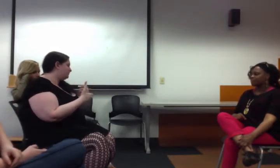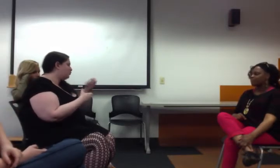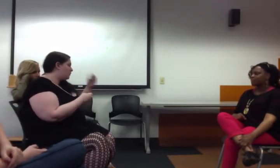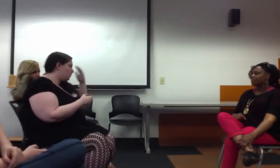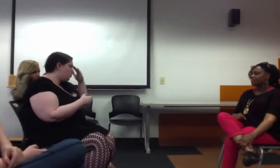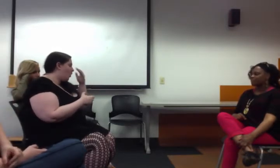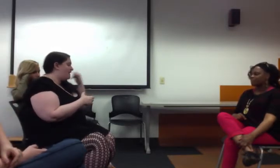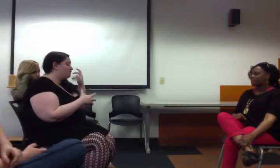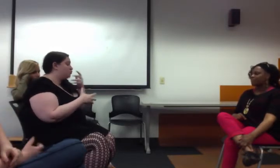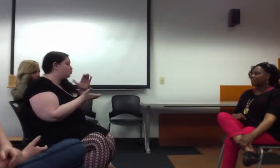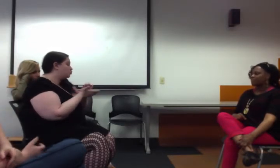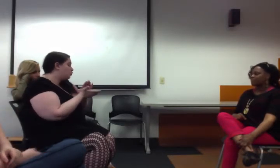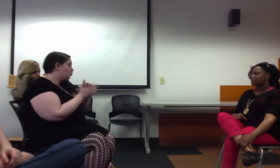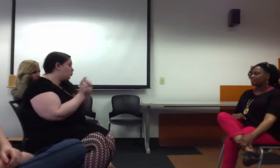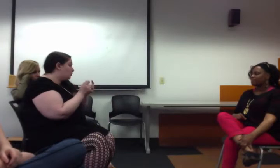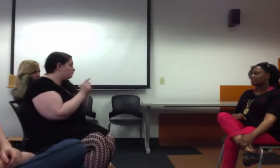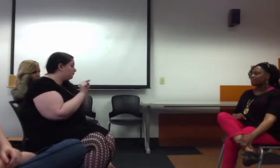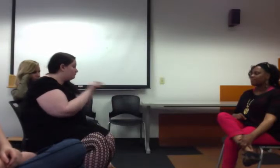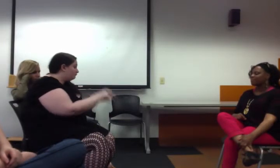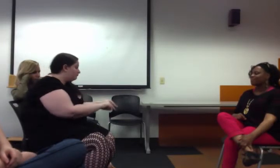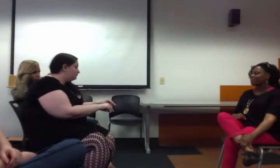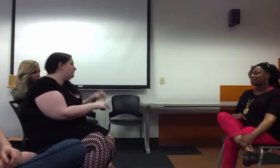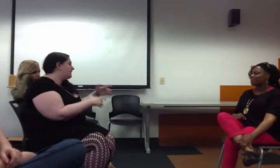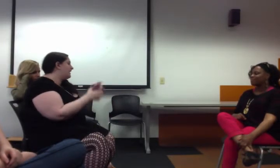and then they can hire the interpreter that way.